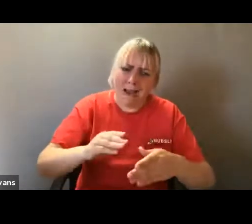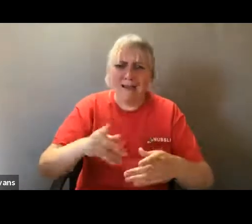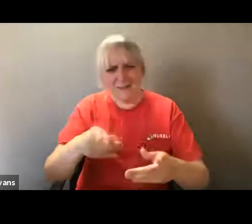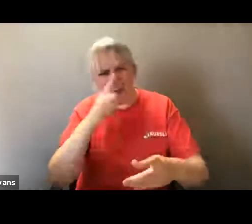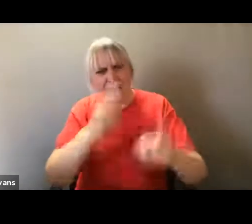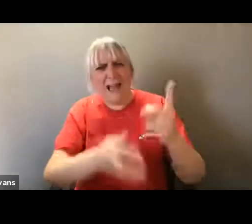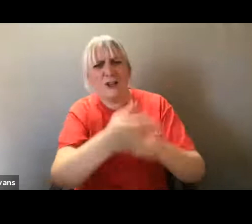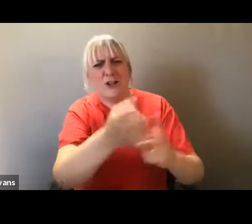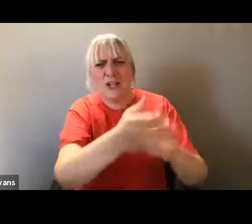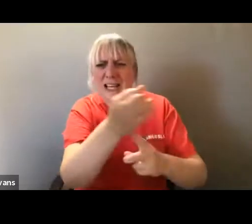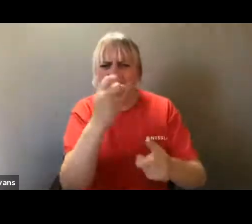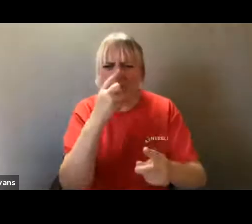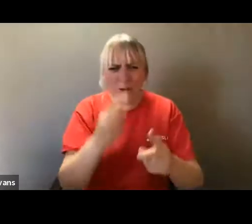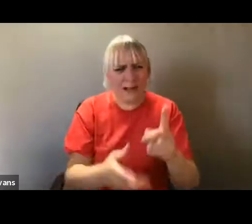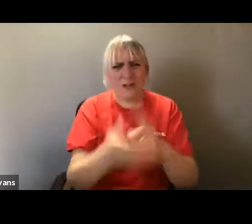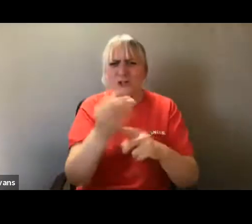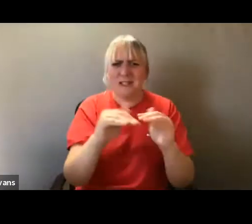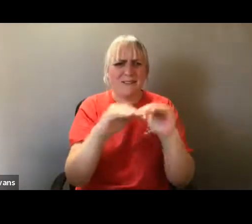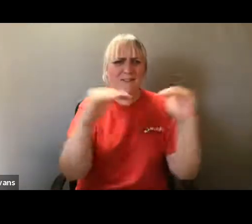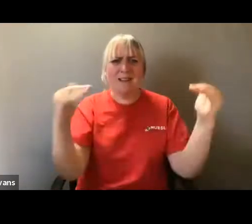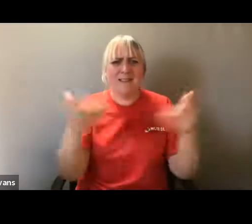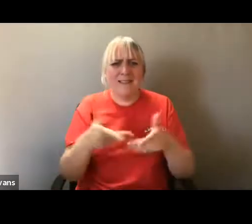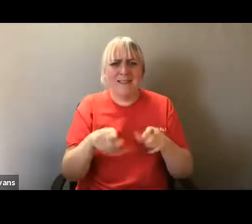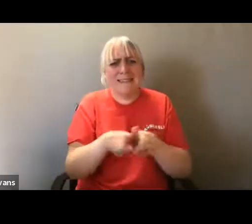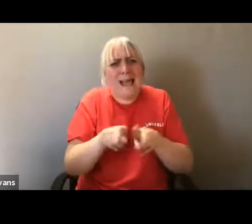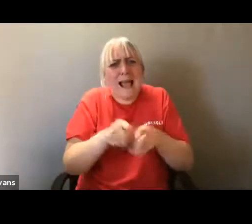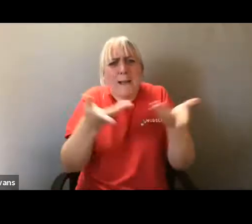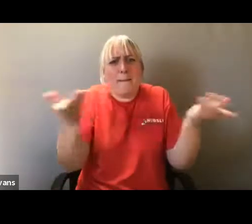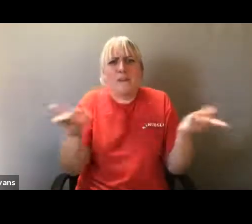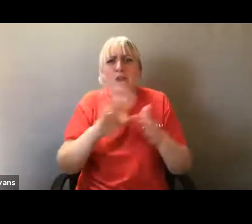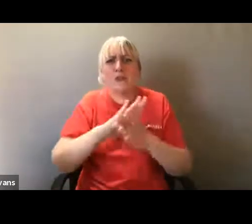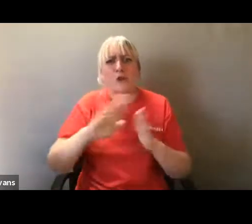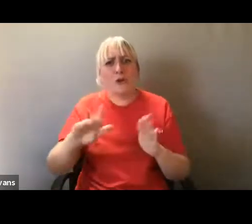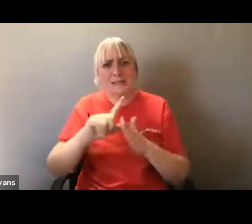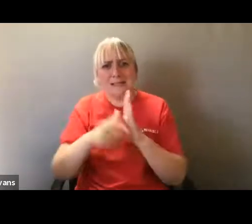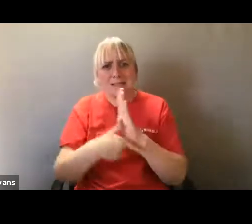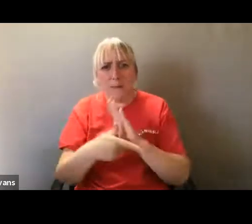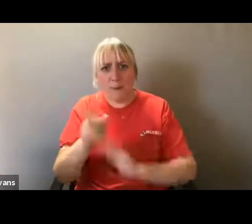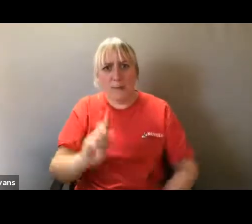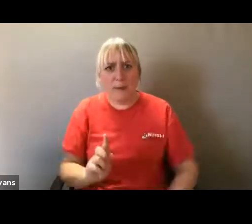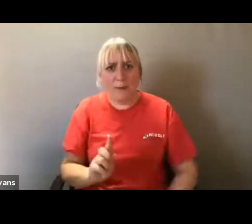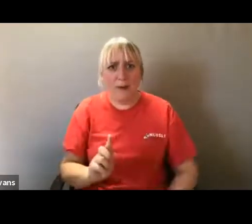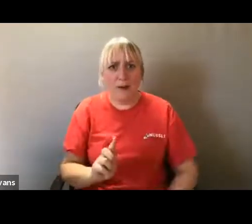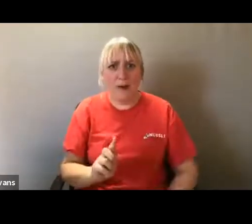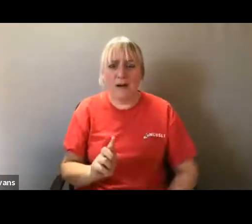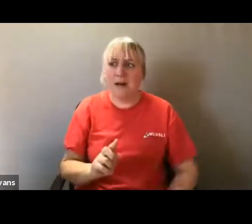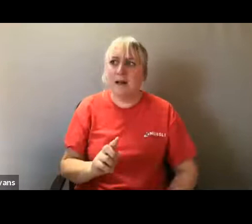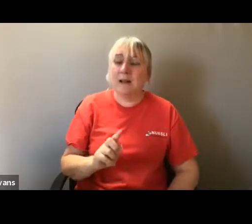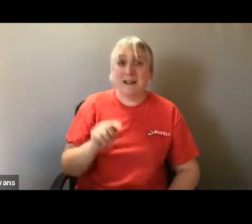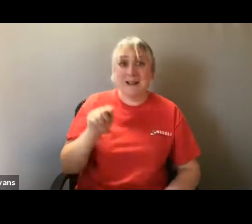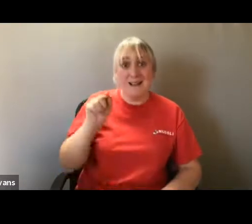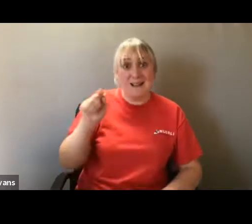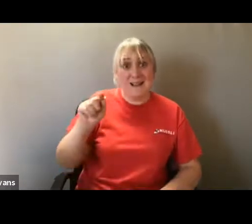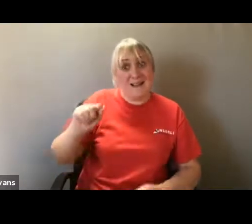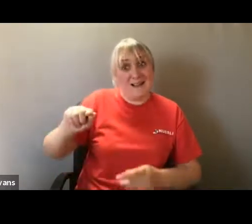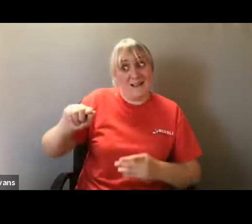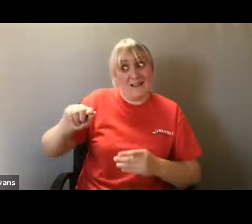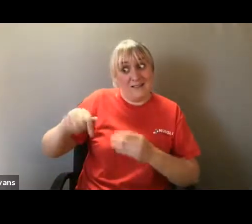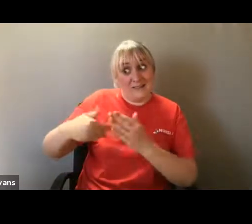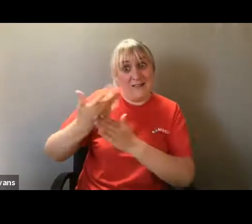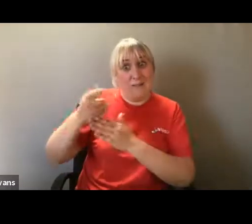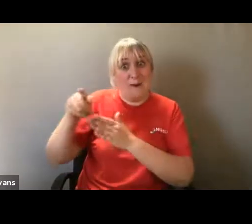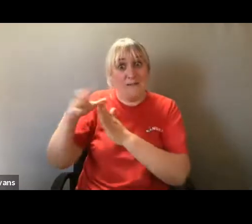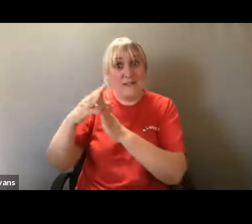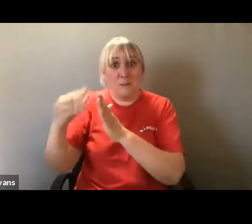the same in life as non-disabled people. Its development was heavily influenced by approaches used